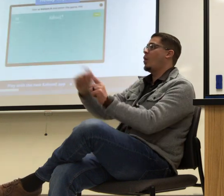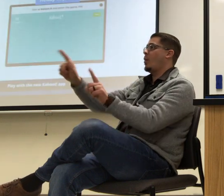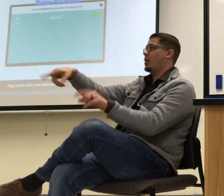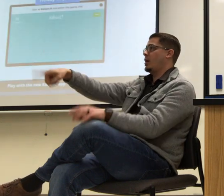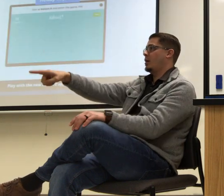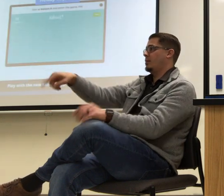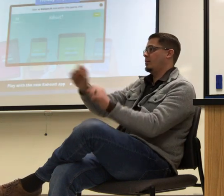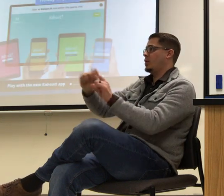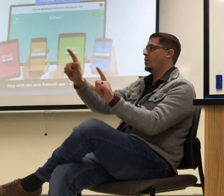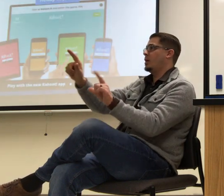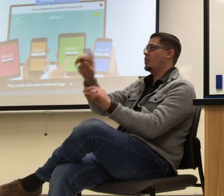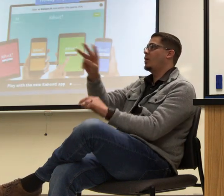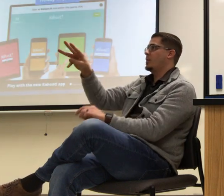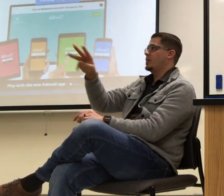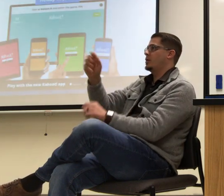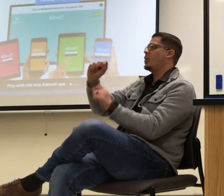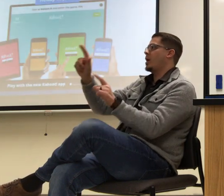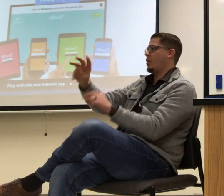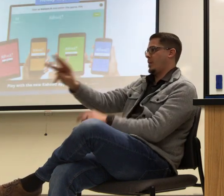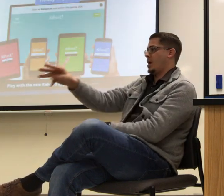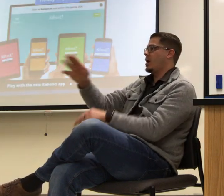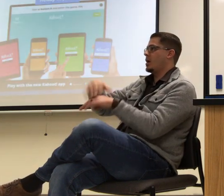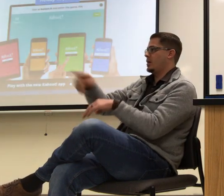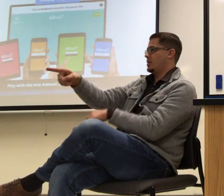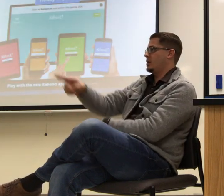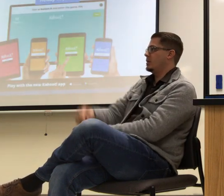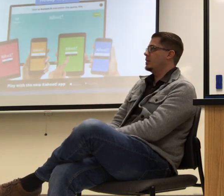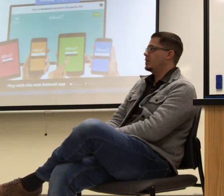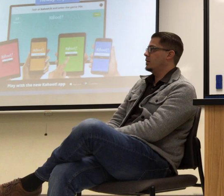Classic. So what you gotta do,